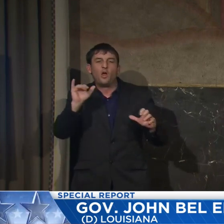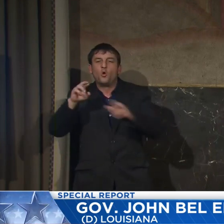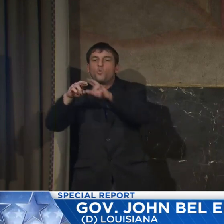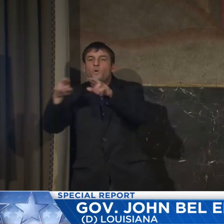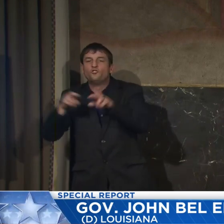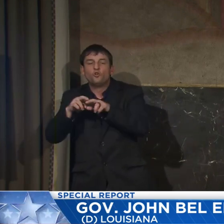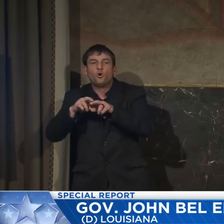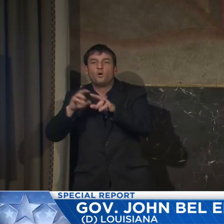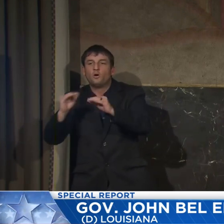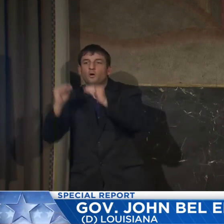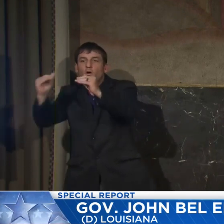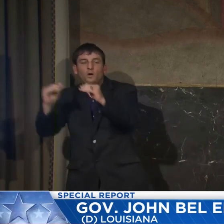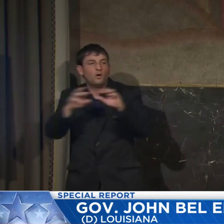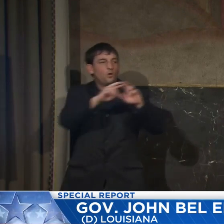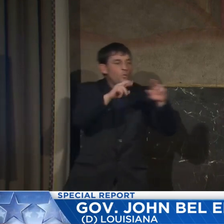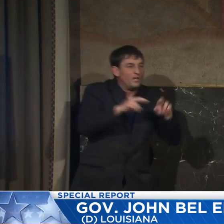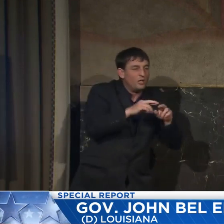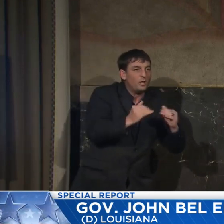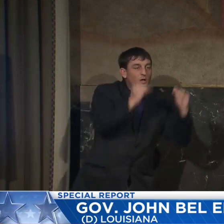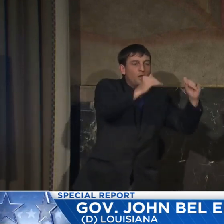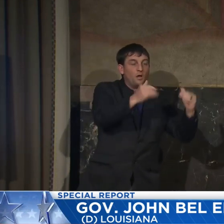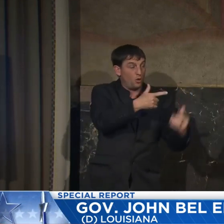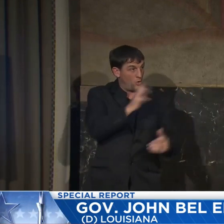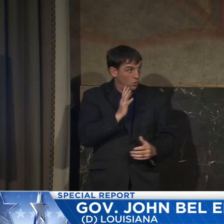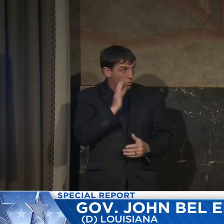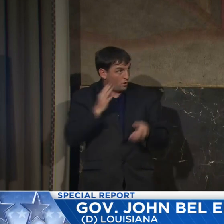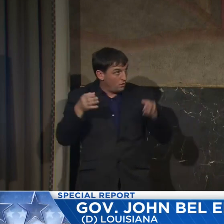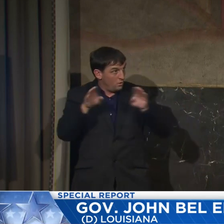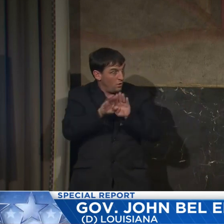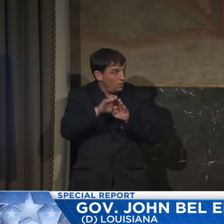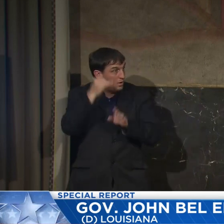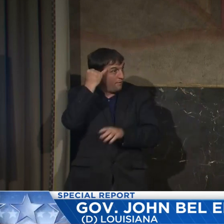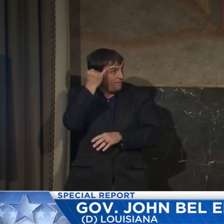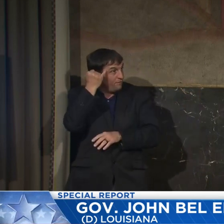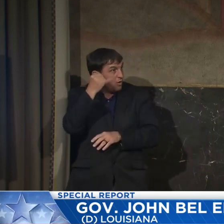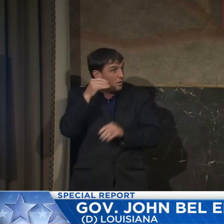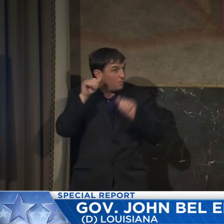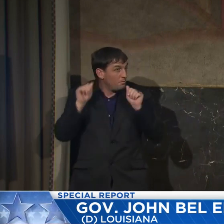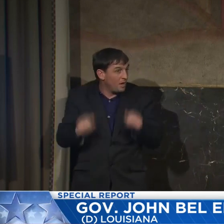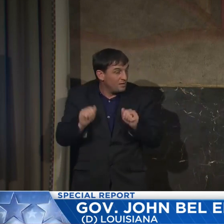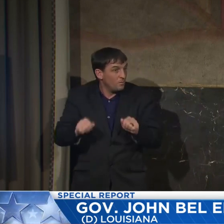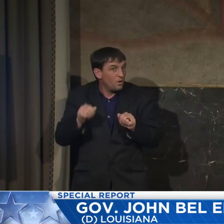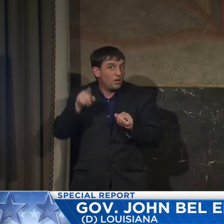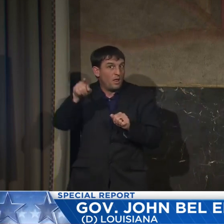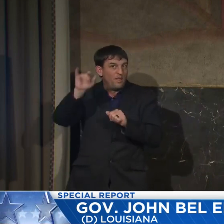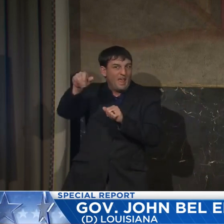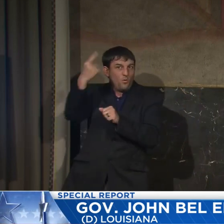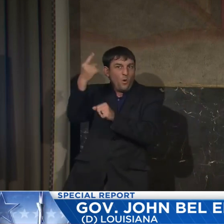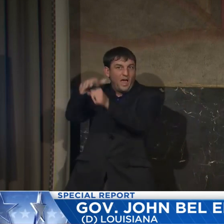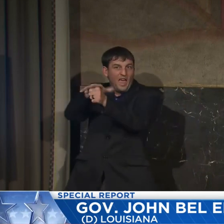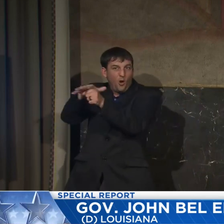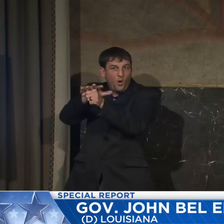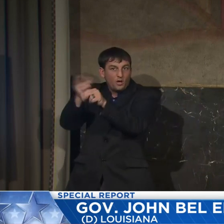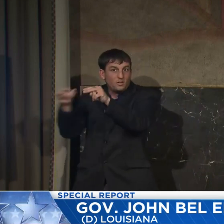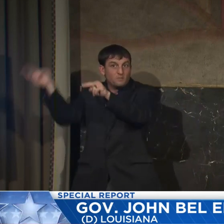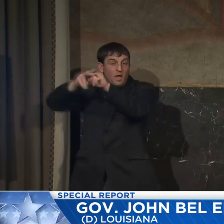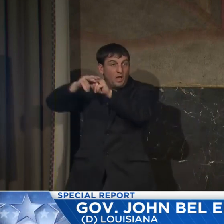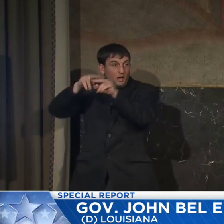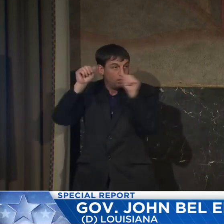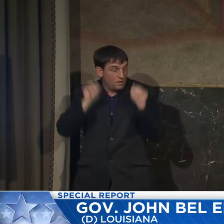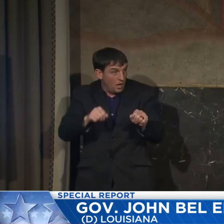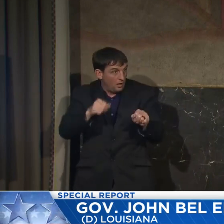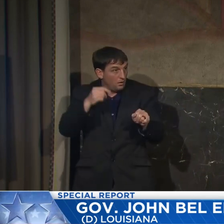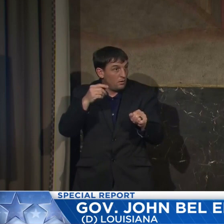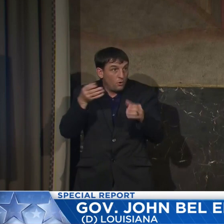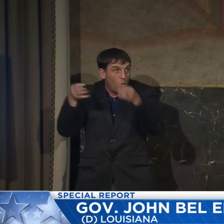down or more restrictions go in place, depending on the spikes, could you be looking at a regional? Yeah, I think it's